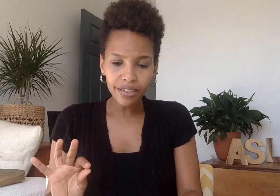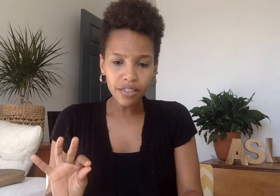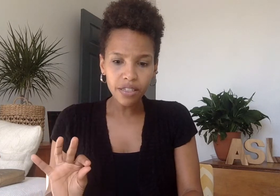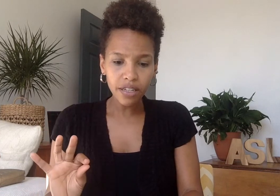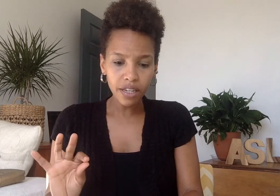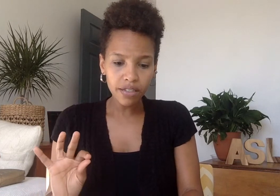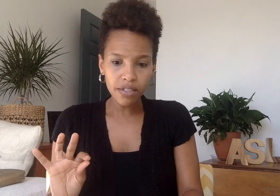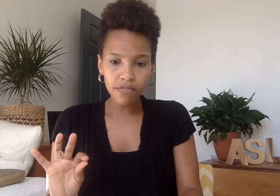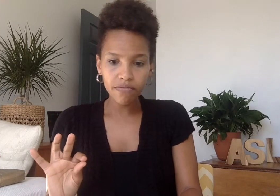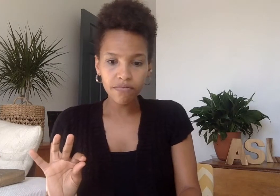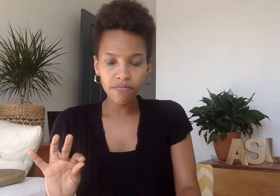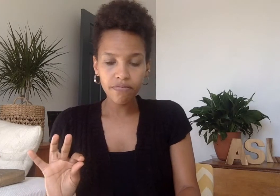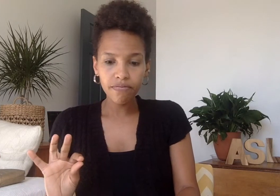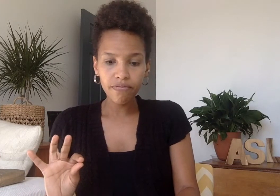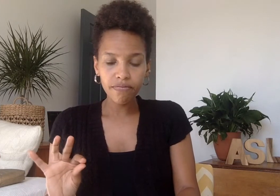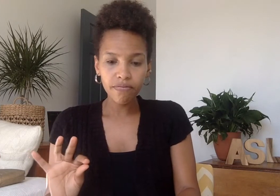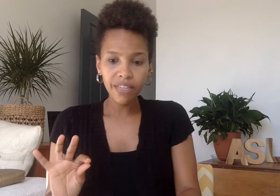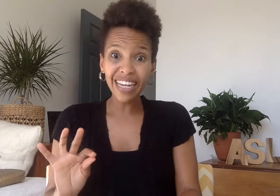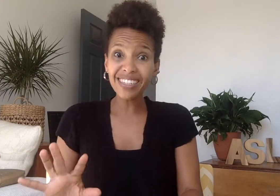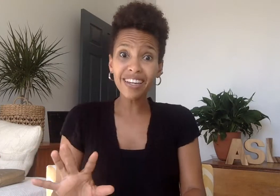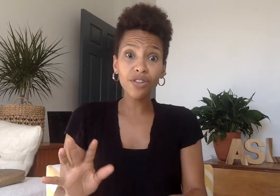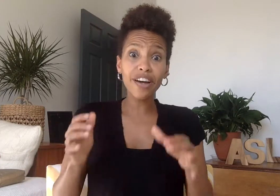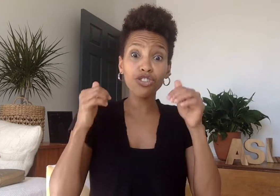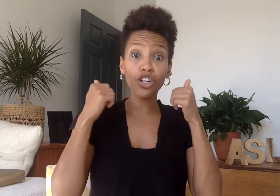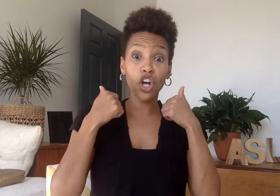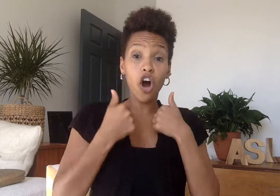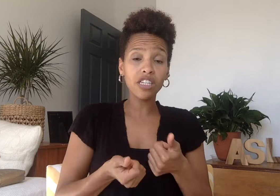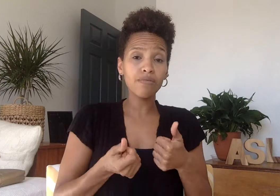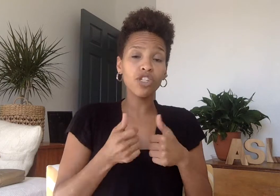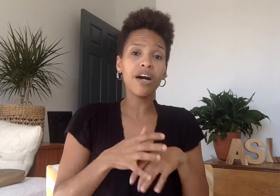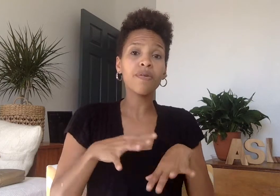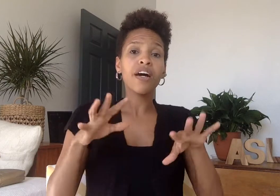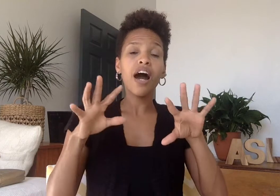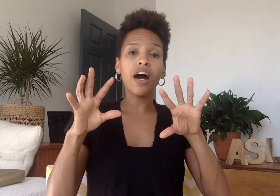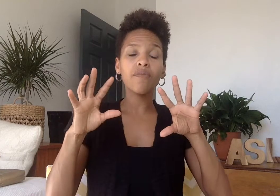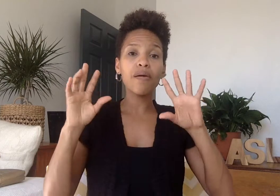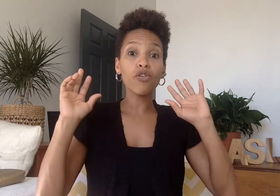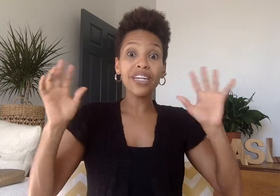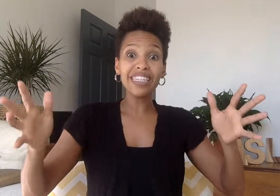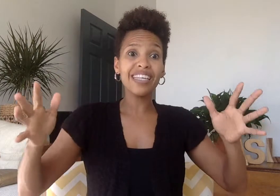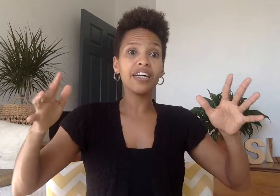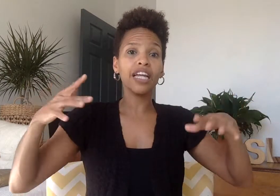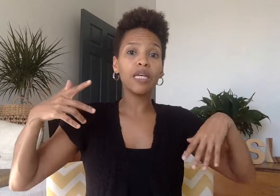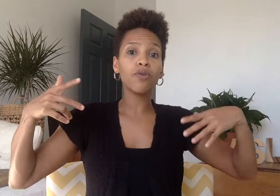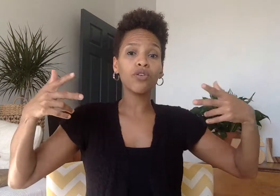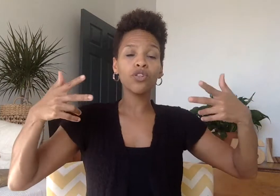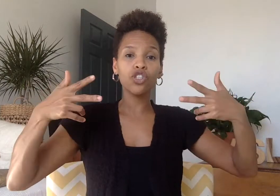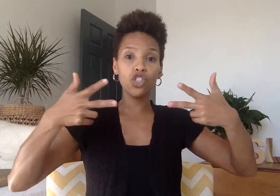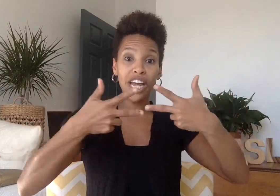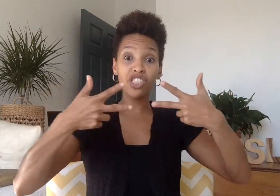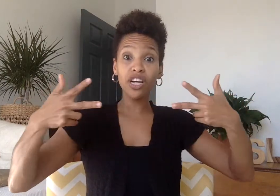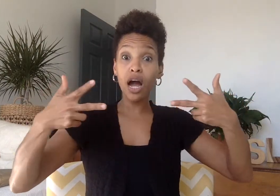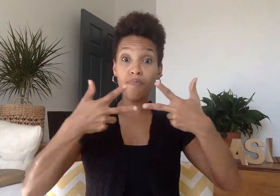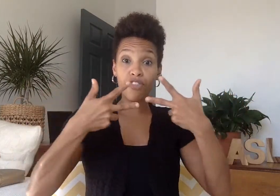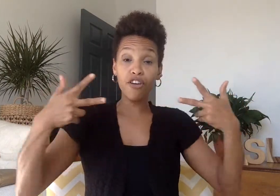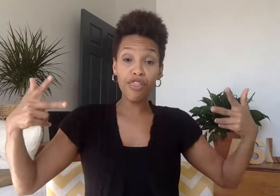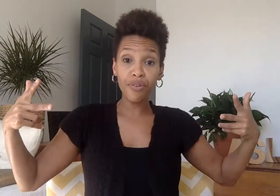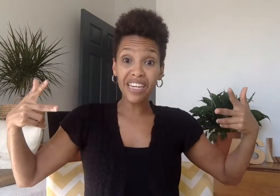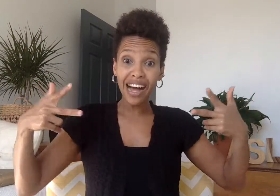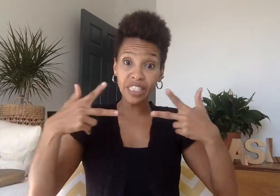is it. Like I said, you guys are doing an awesome job. I'm already seeing a lot of people changing up their 3